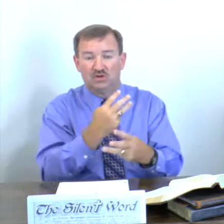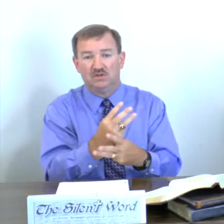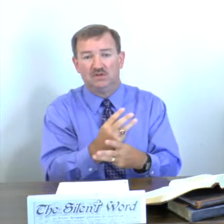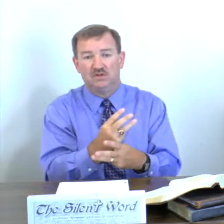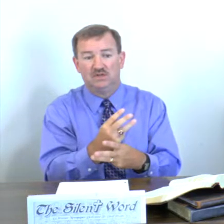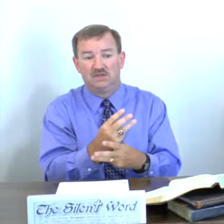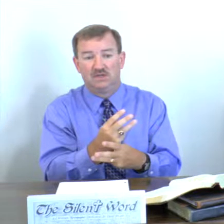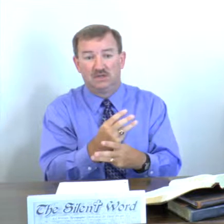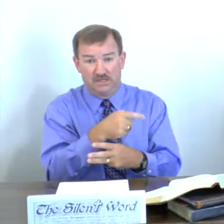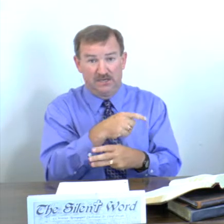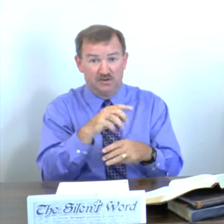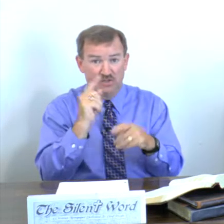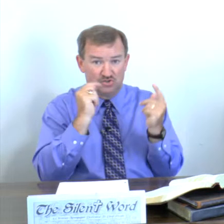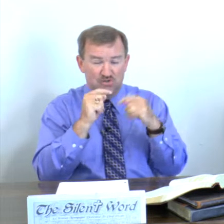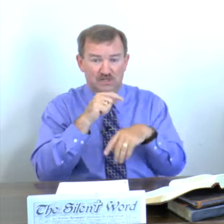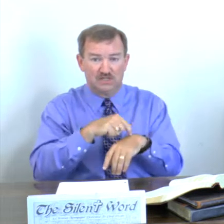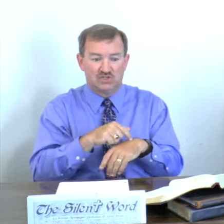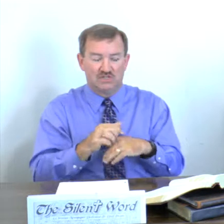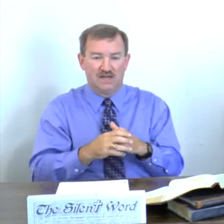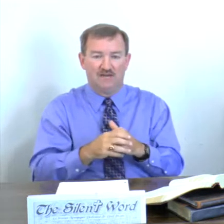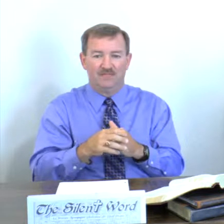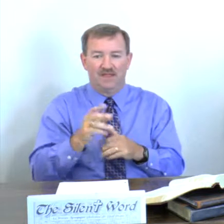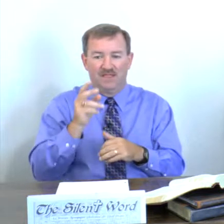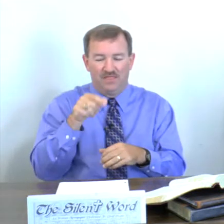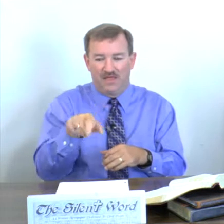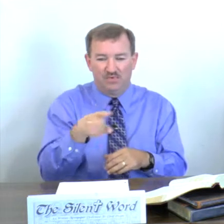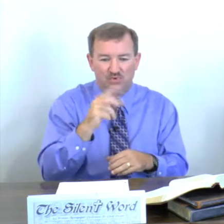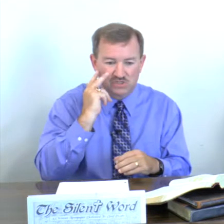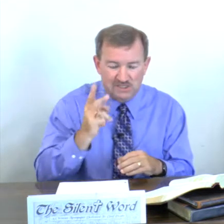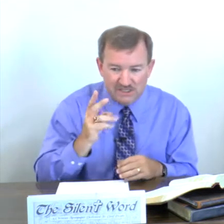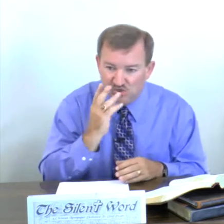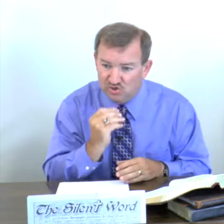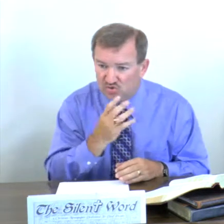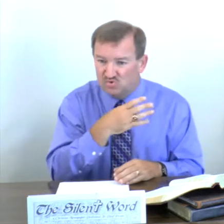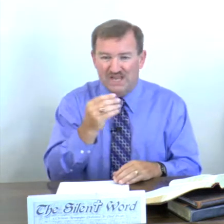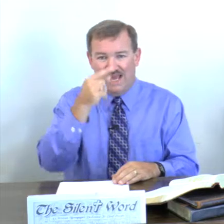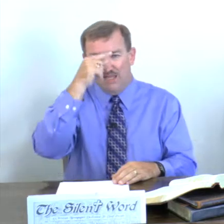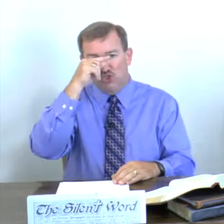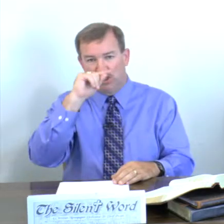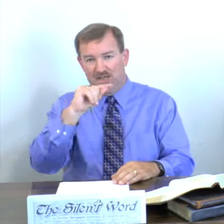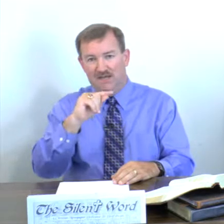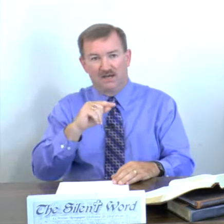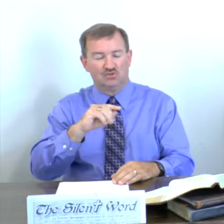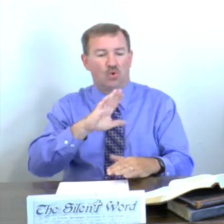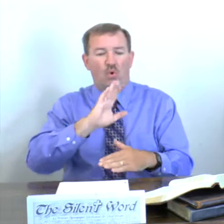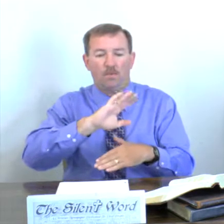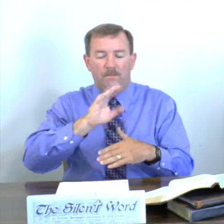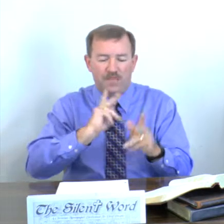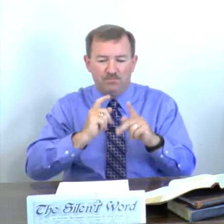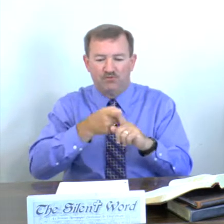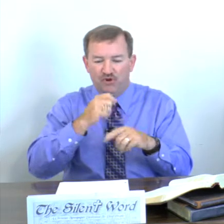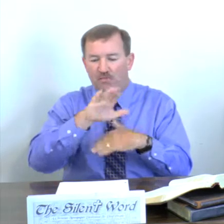world here in the tribulation time, they will see Jews and Gentiles, people from